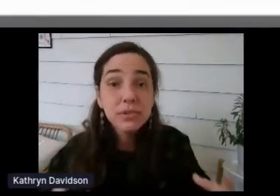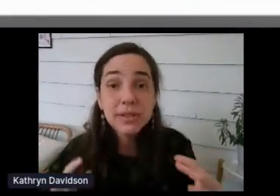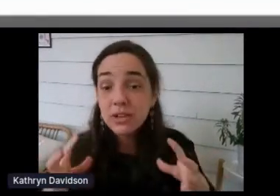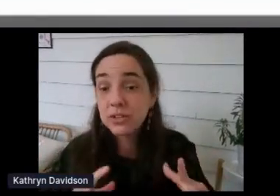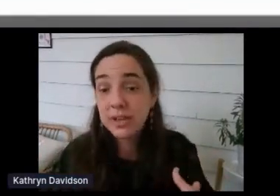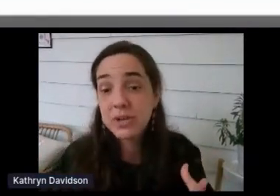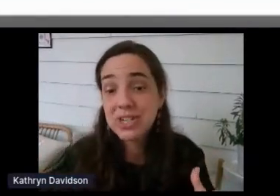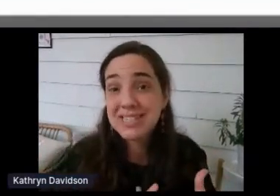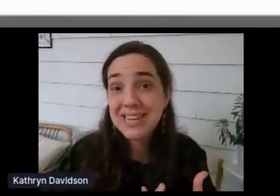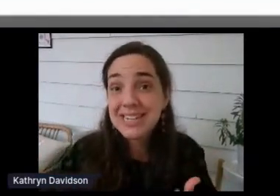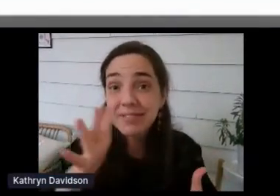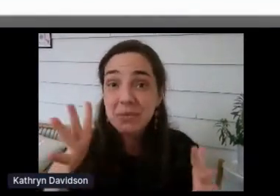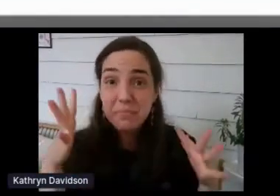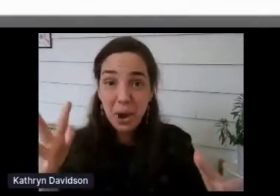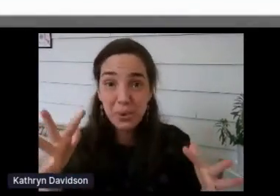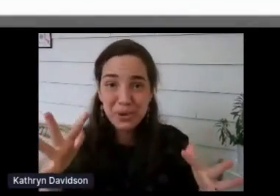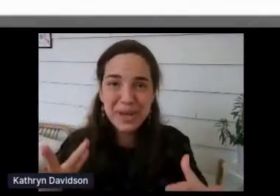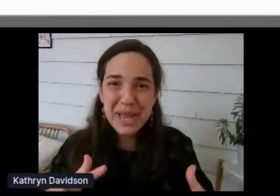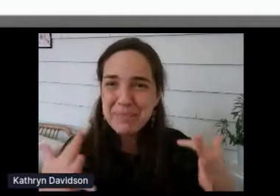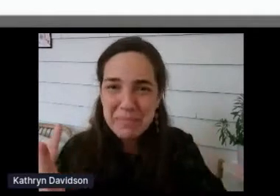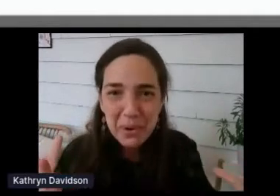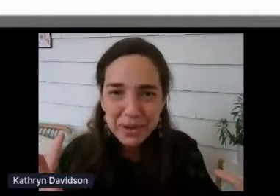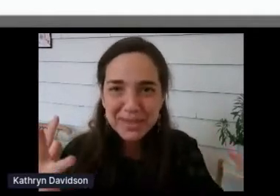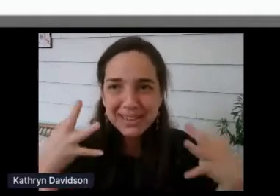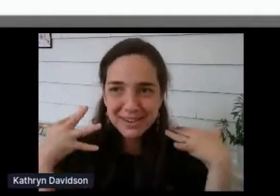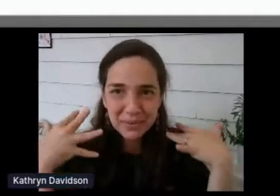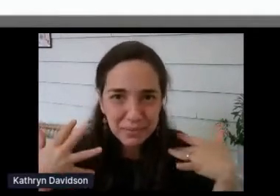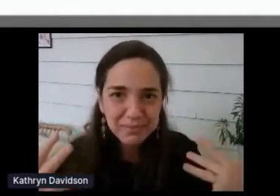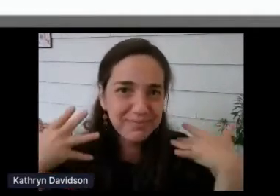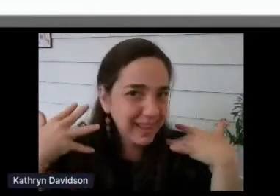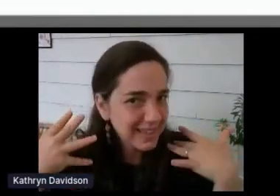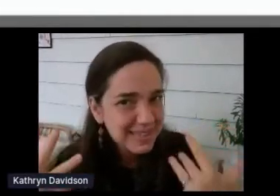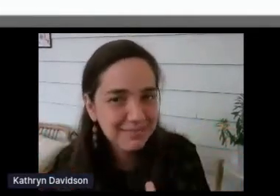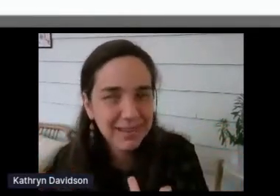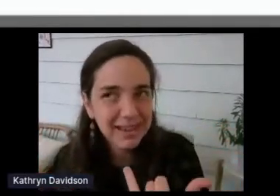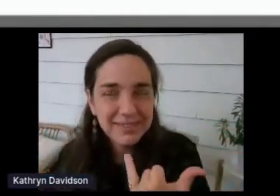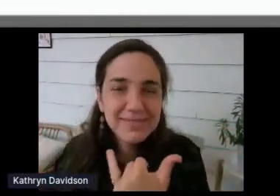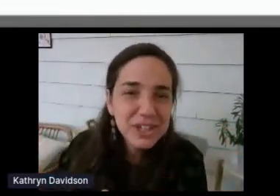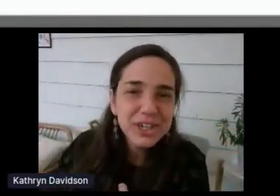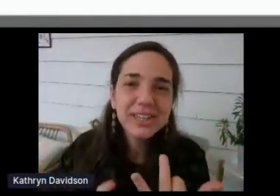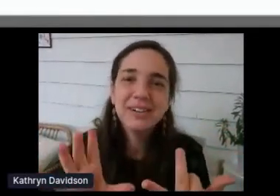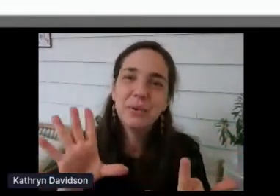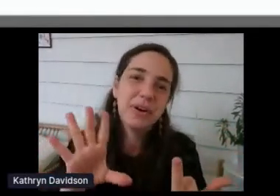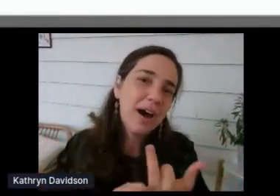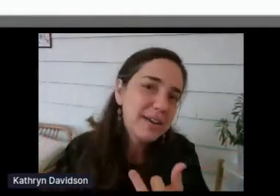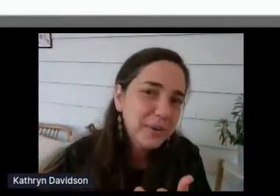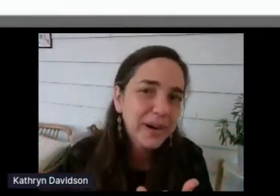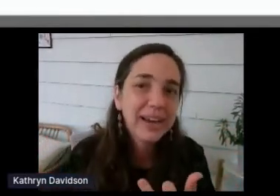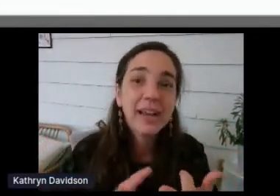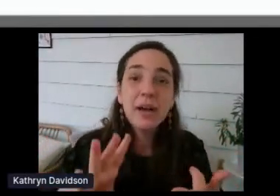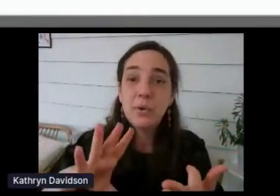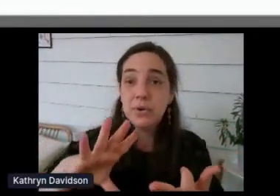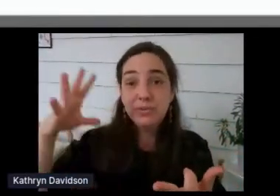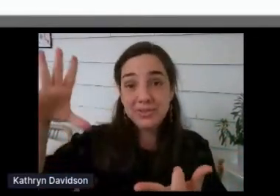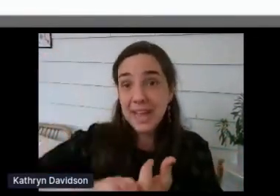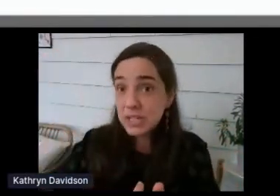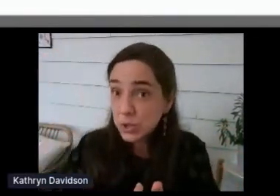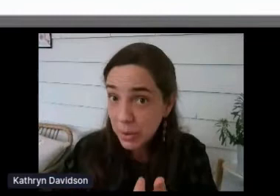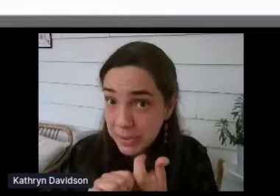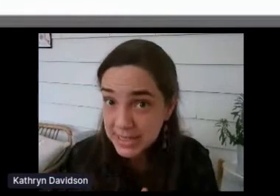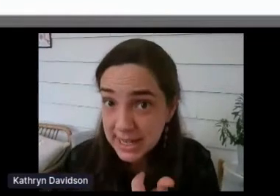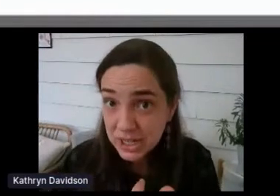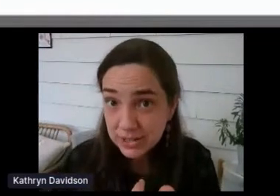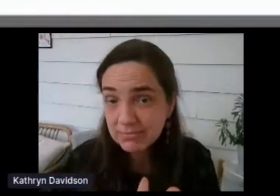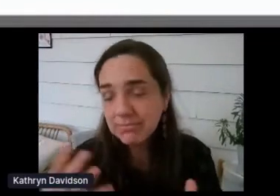exhibiting full natural language is in a different mode. And by mode, I mean, like vision or auditory or